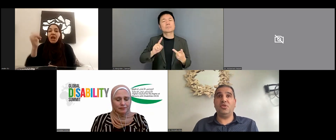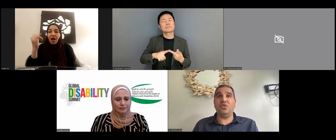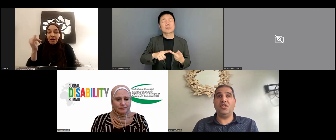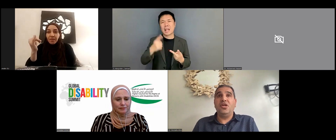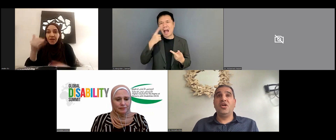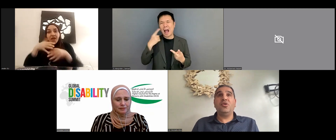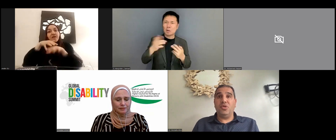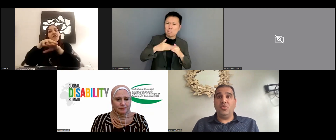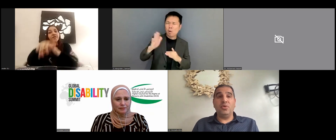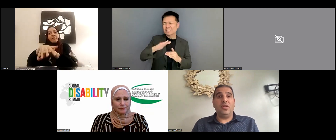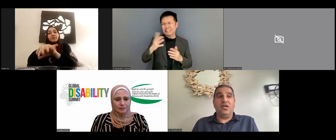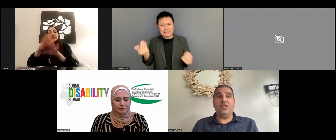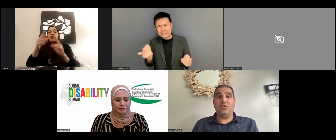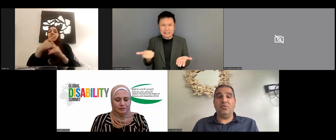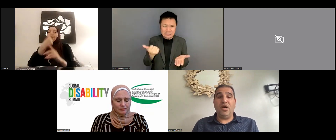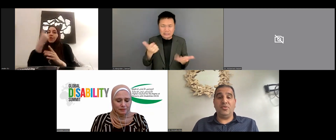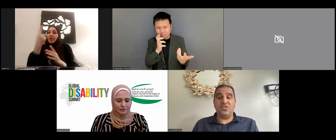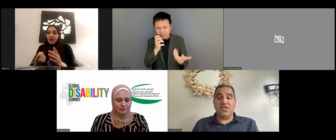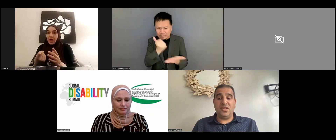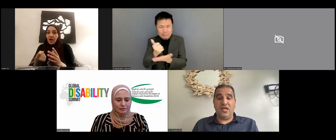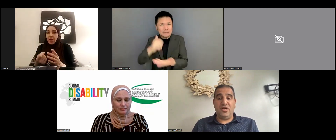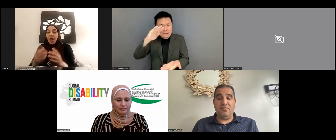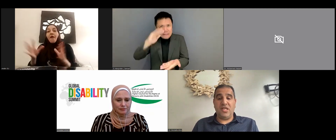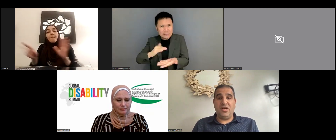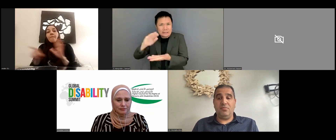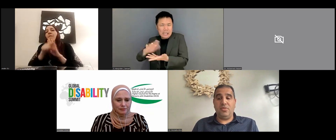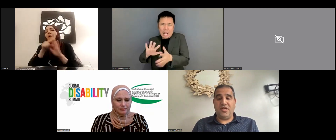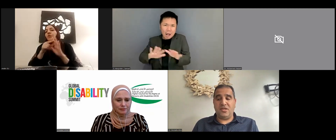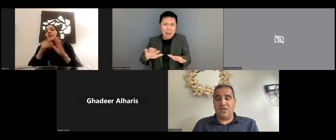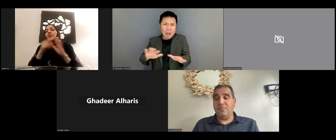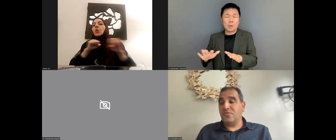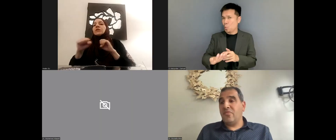eradications. Definitely, we all know about the